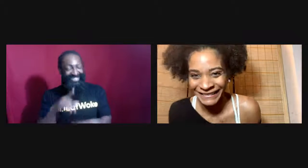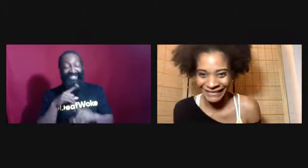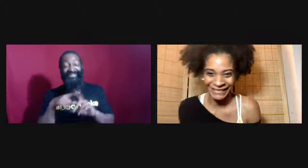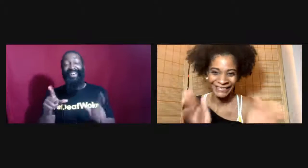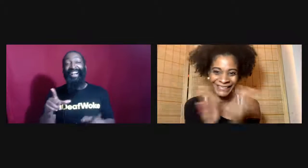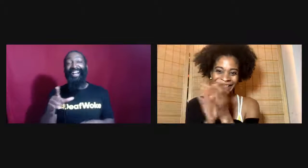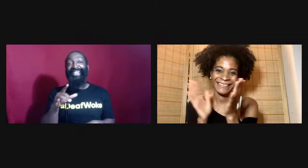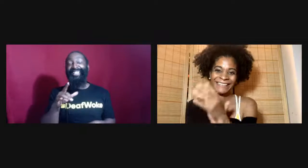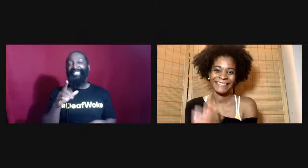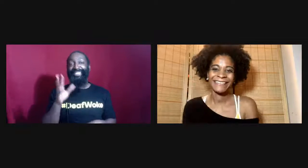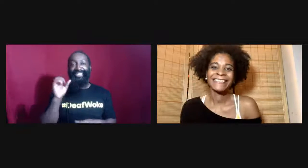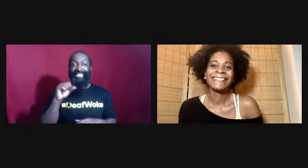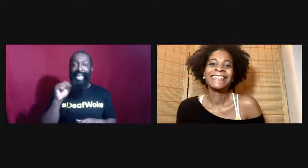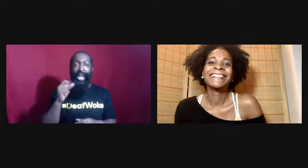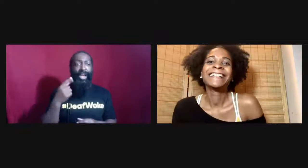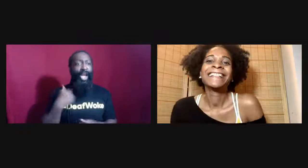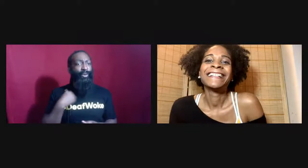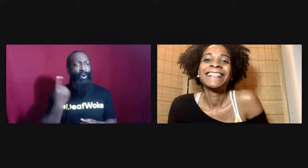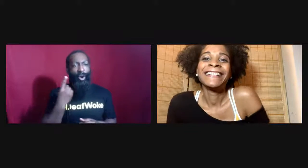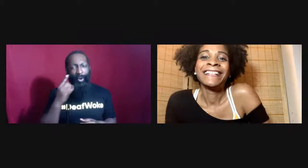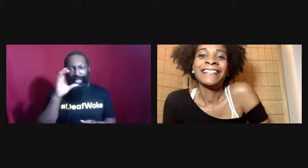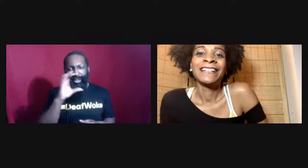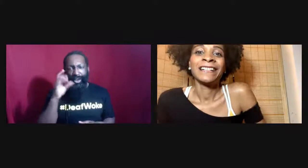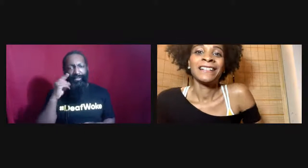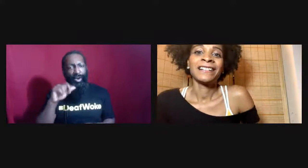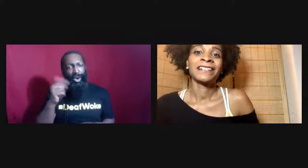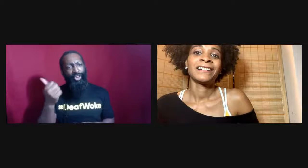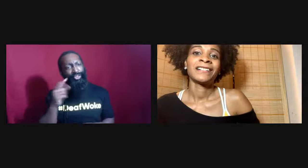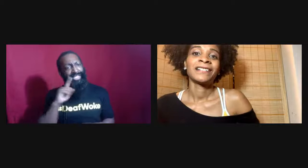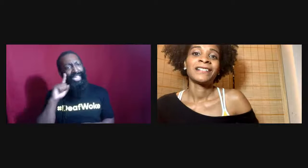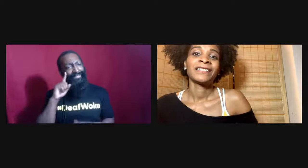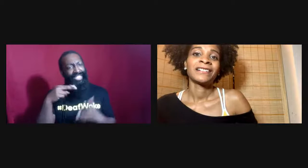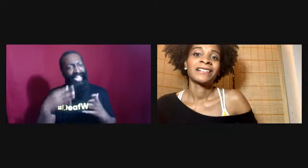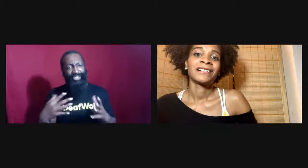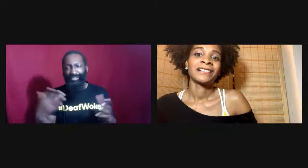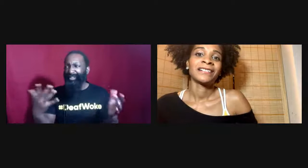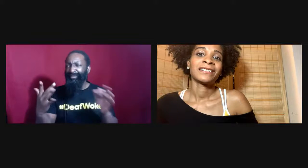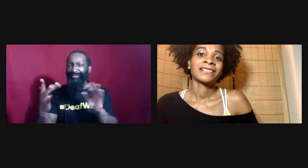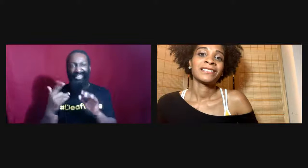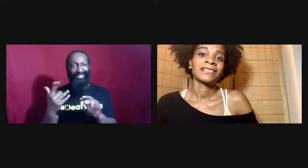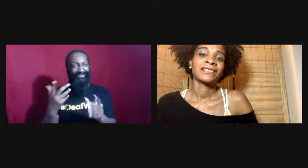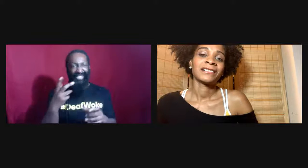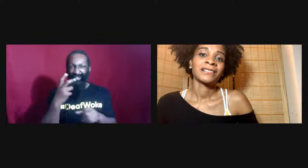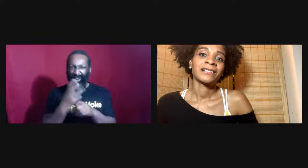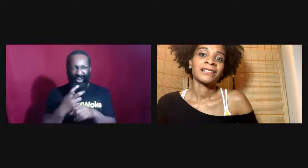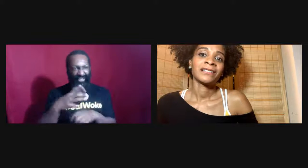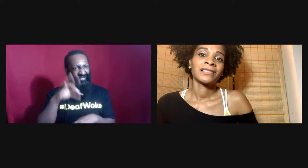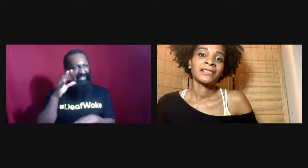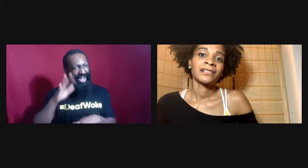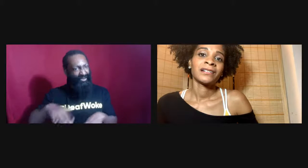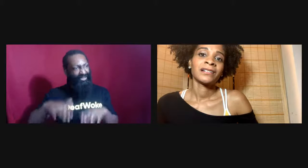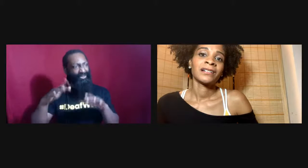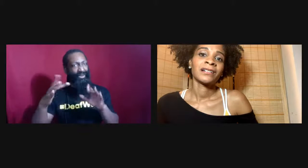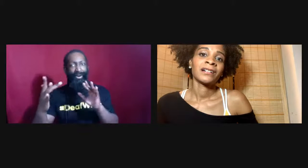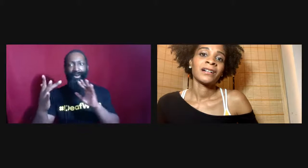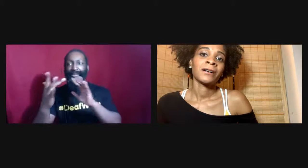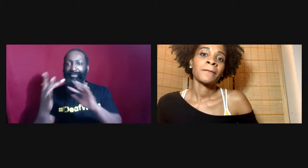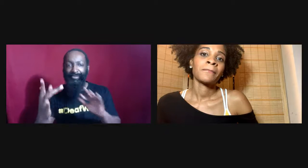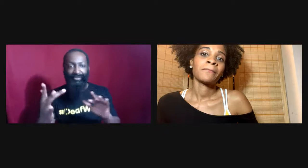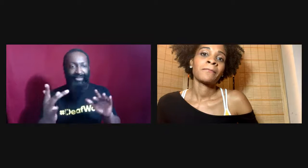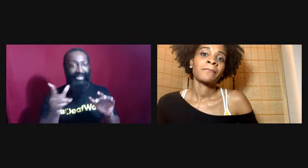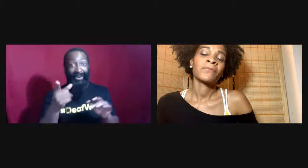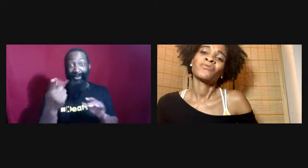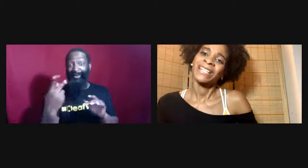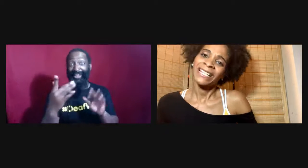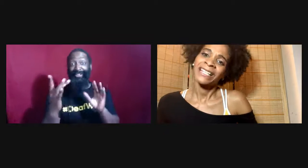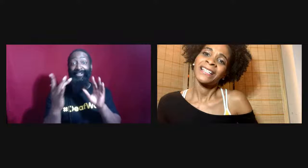Of course, he's not. Yeah, not me. You know, you know, it's very